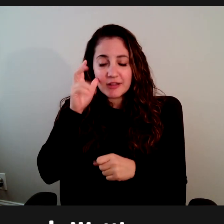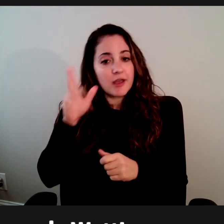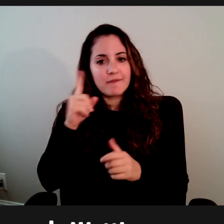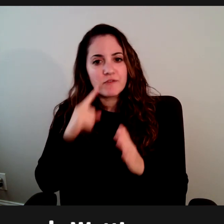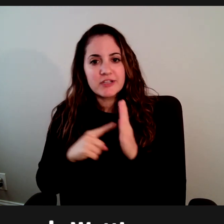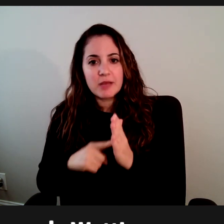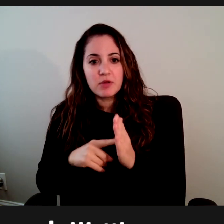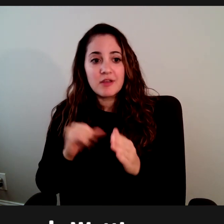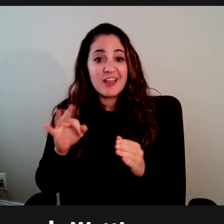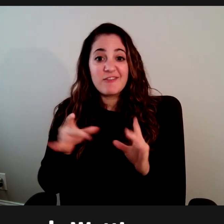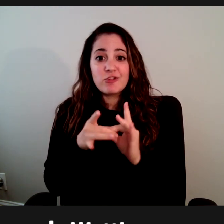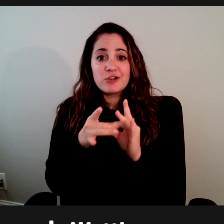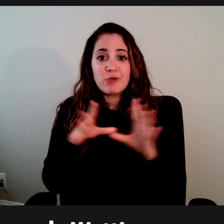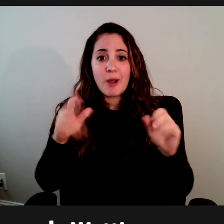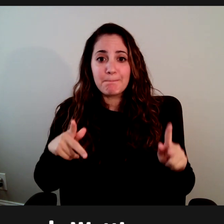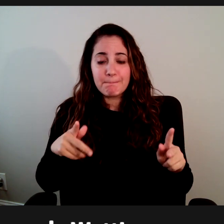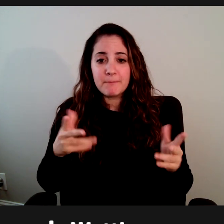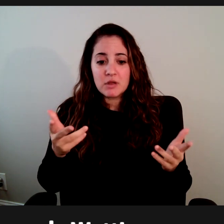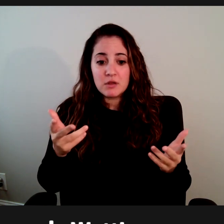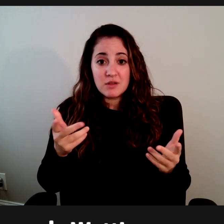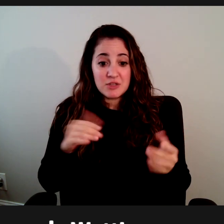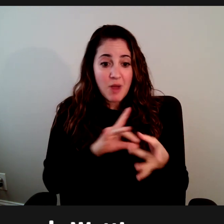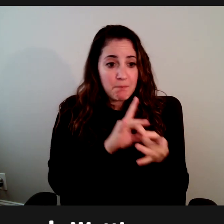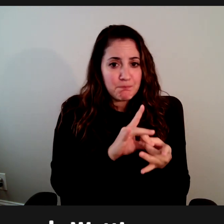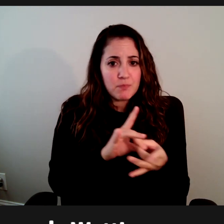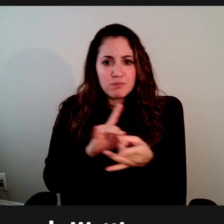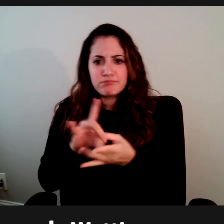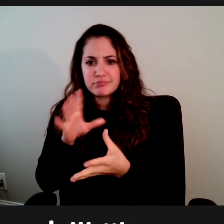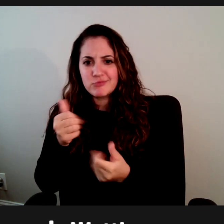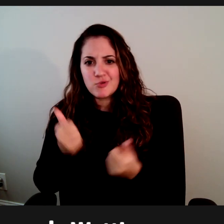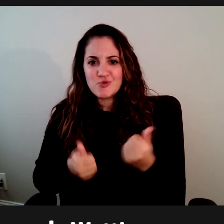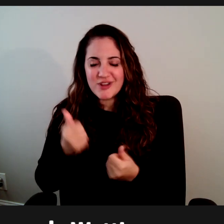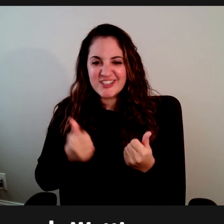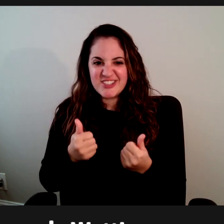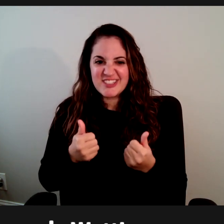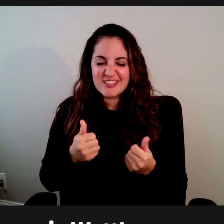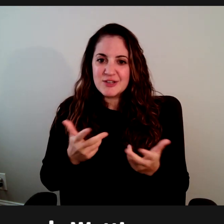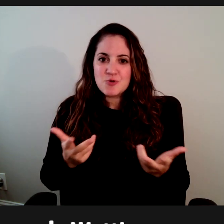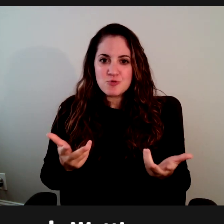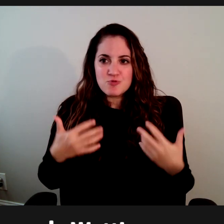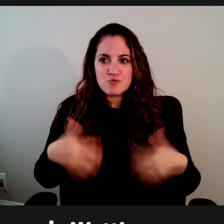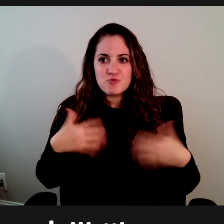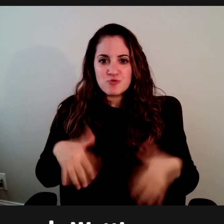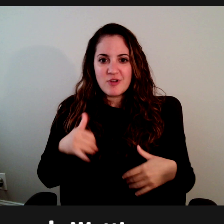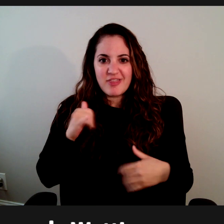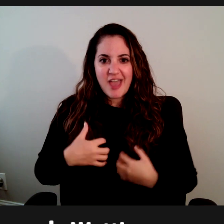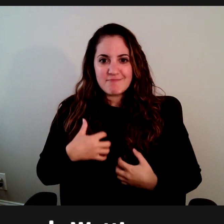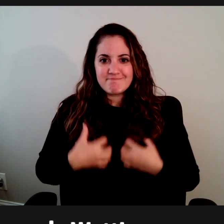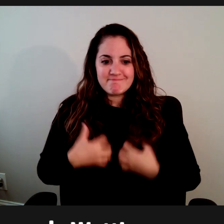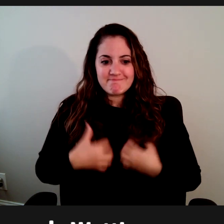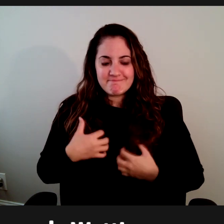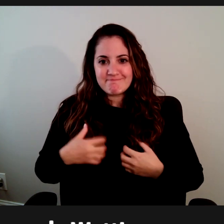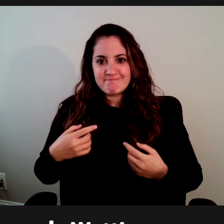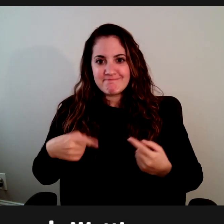listen. Mm-hmm. What's a great example? Like breaking up. Do I stay or do I go? Mm-hmm. Right. So to have